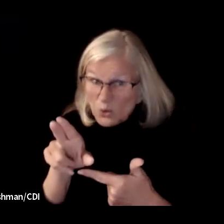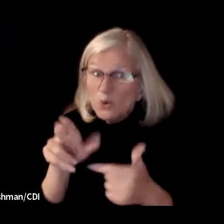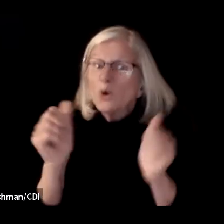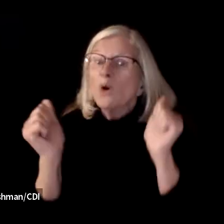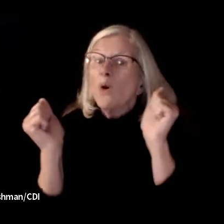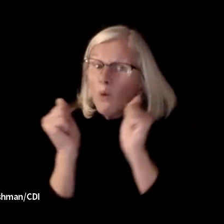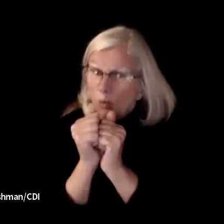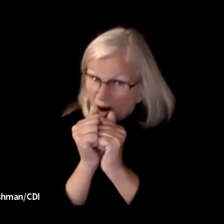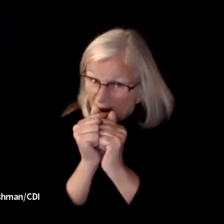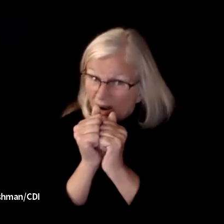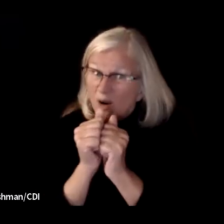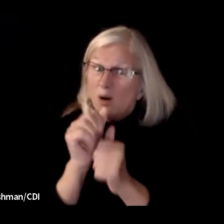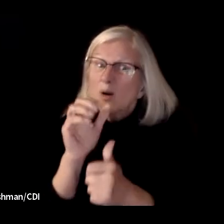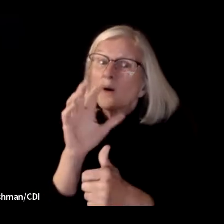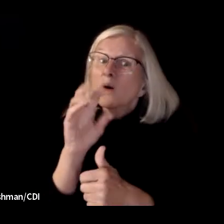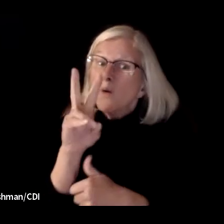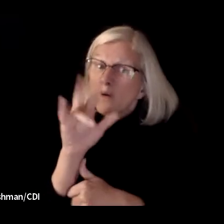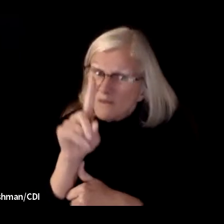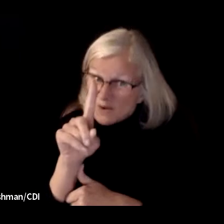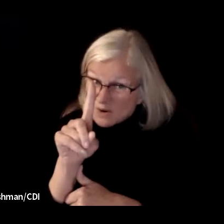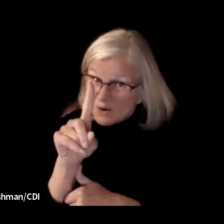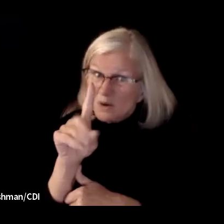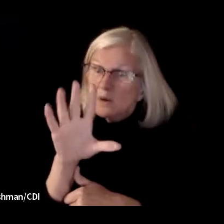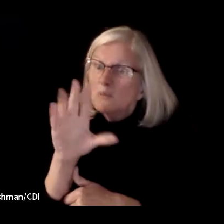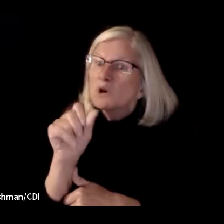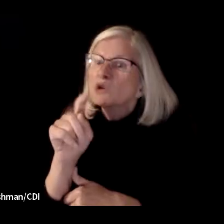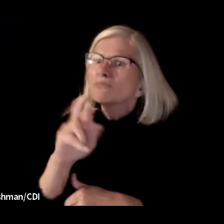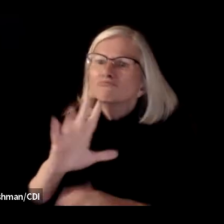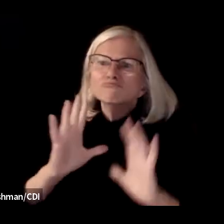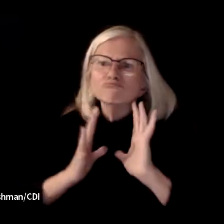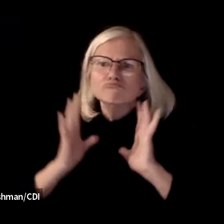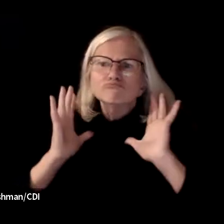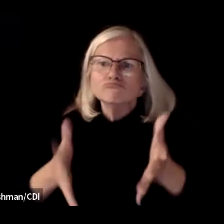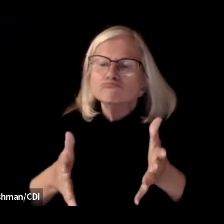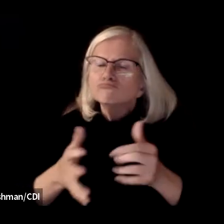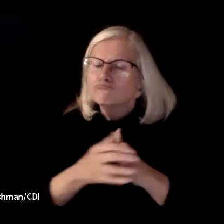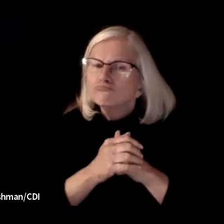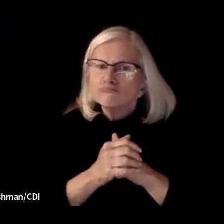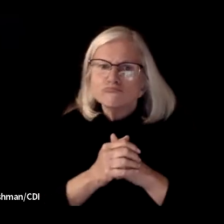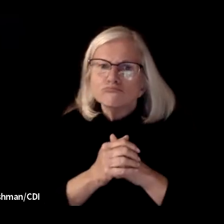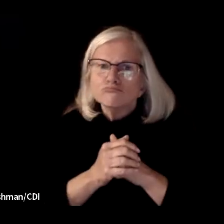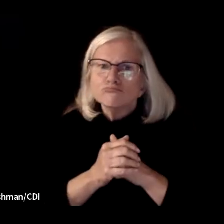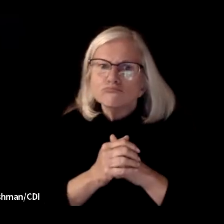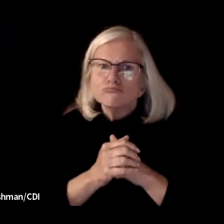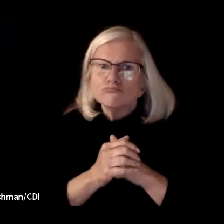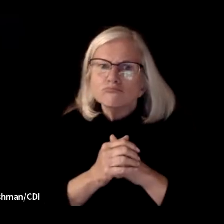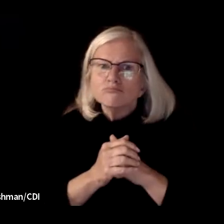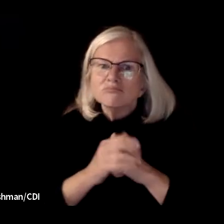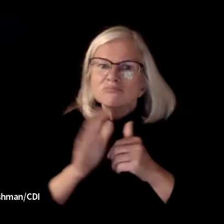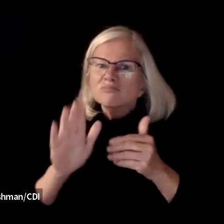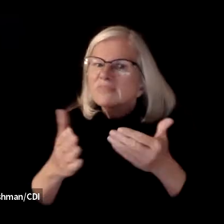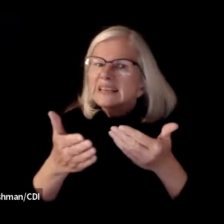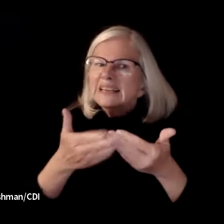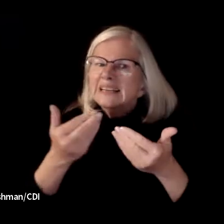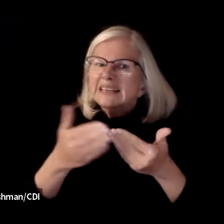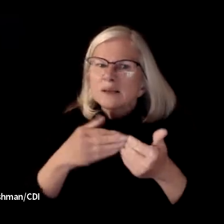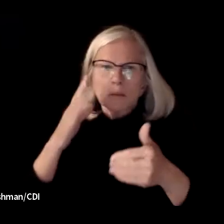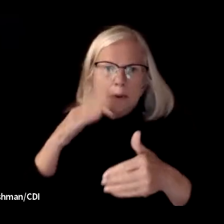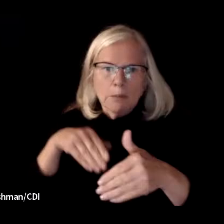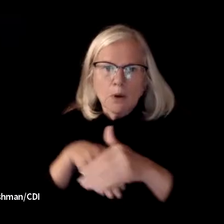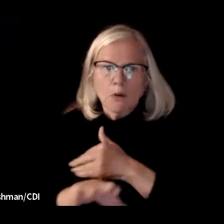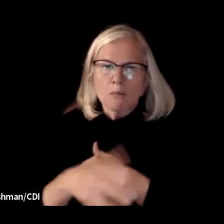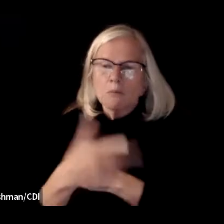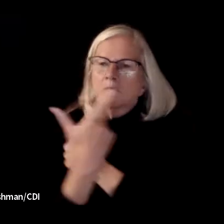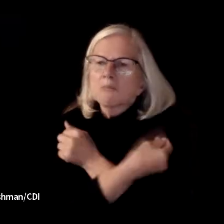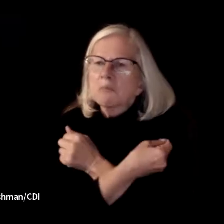is fine, and it's going to be a convenient way for a lot of people to get both done. But Chris, if you are